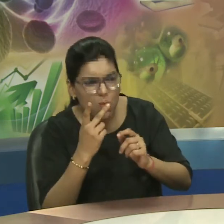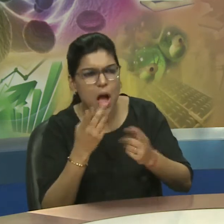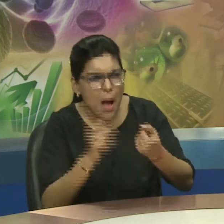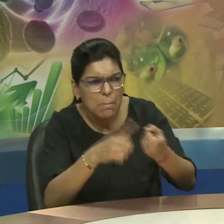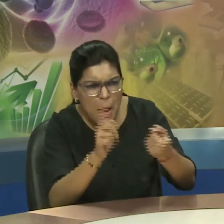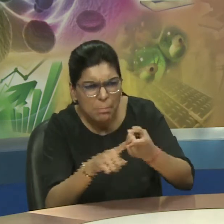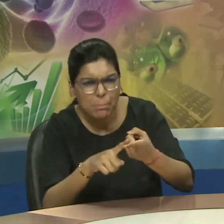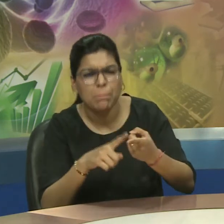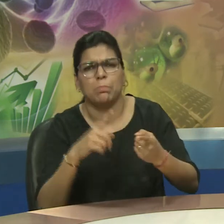consideration